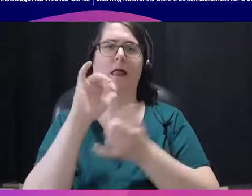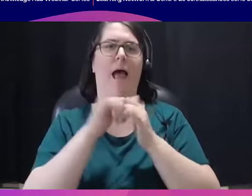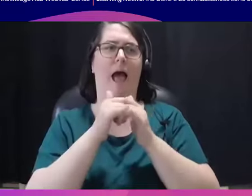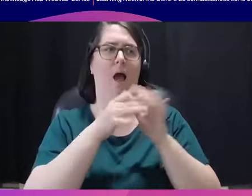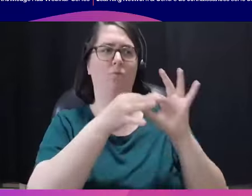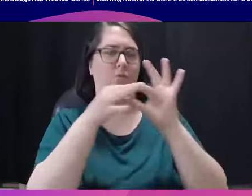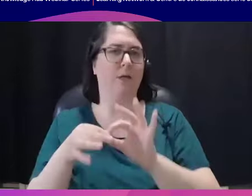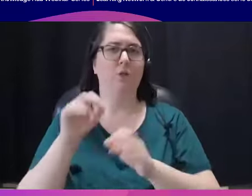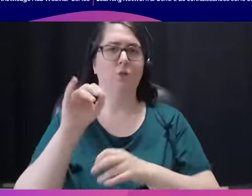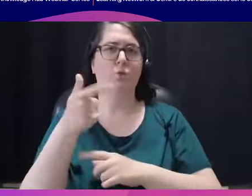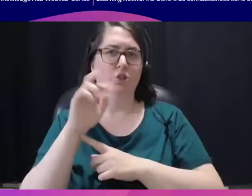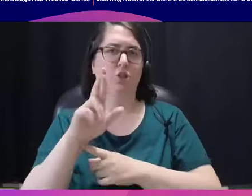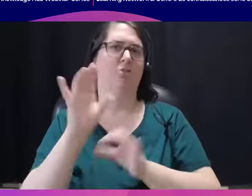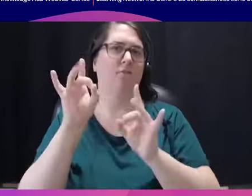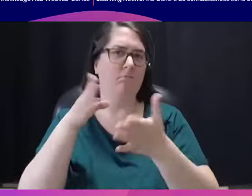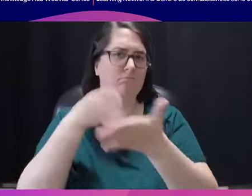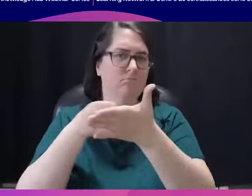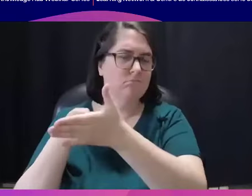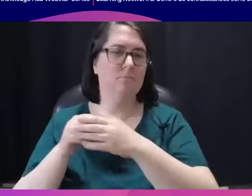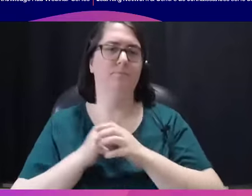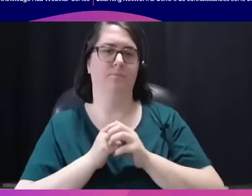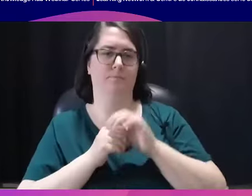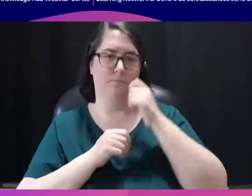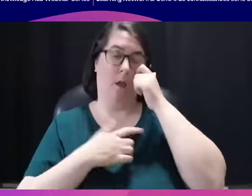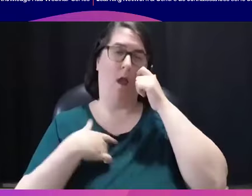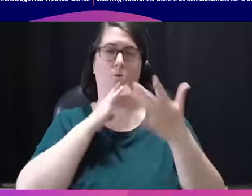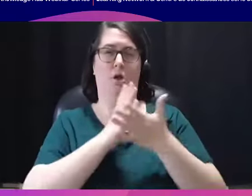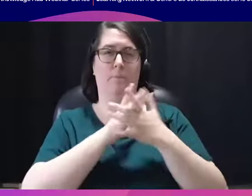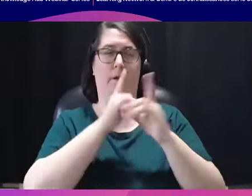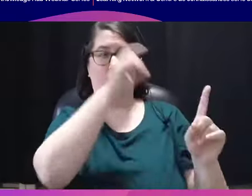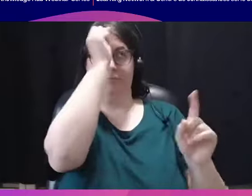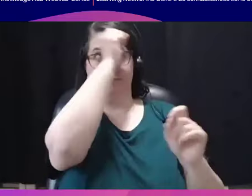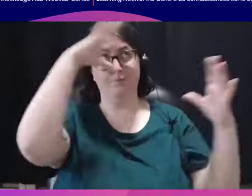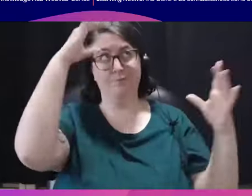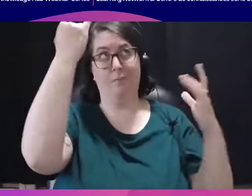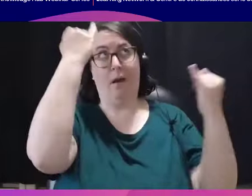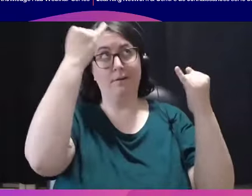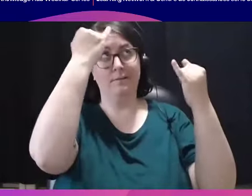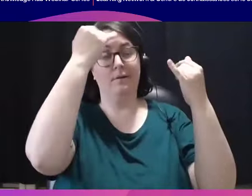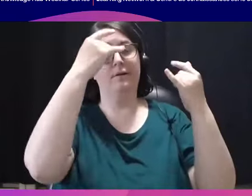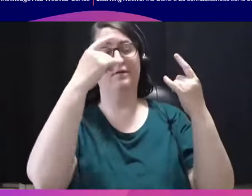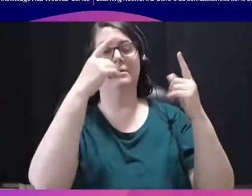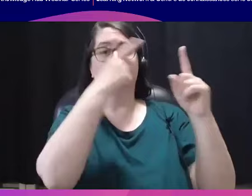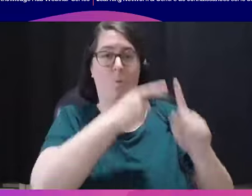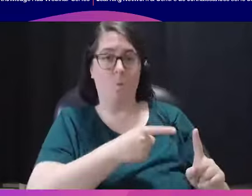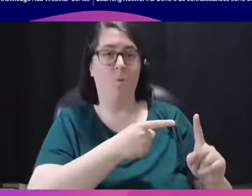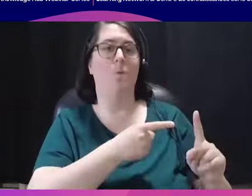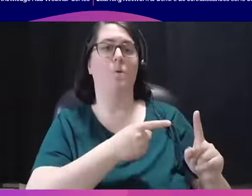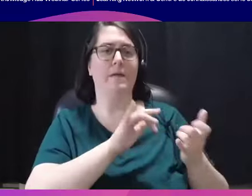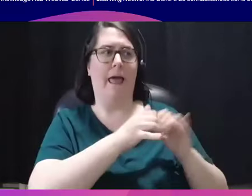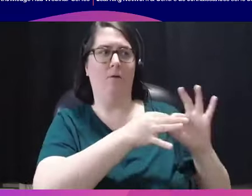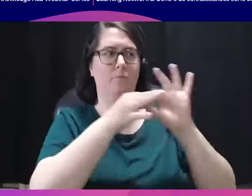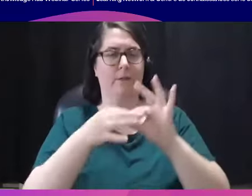gendered violence and extremism. I'll be talking about the ideologies of the incel movement, how it's situated in the